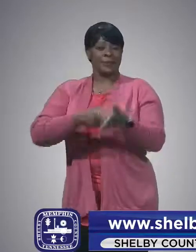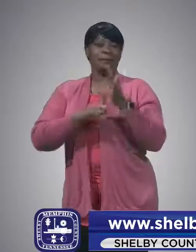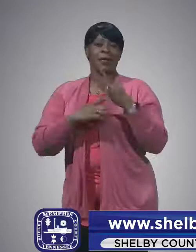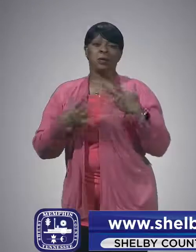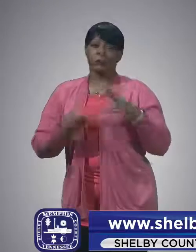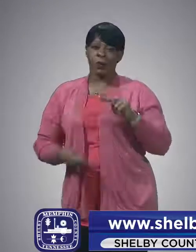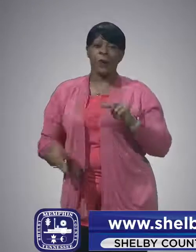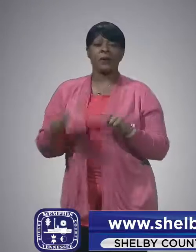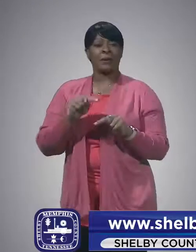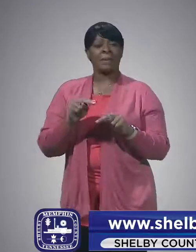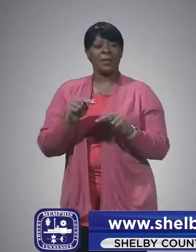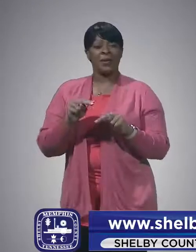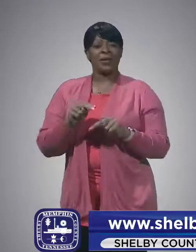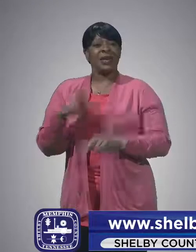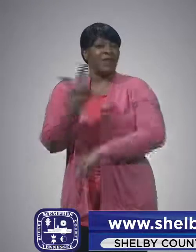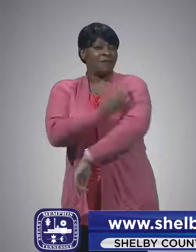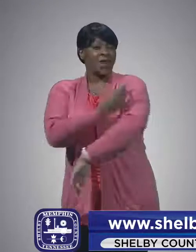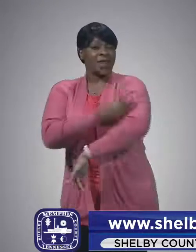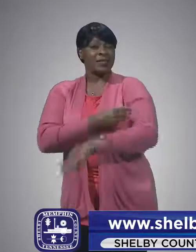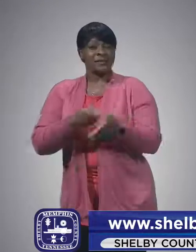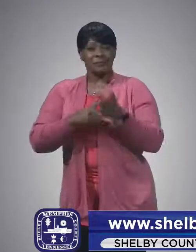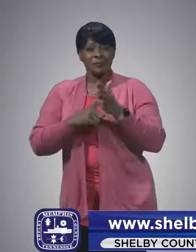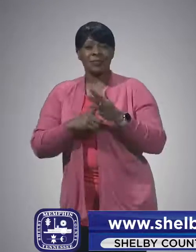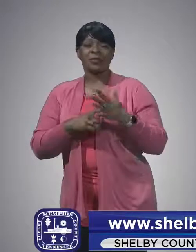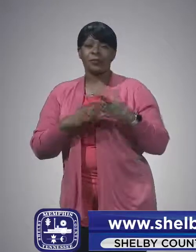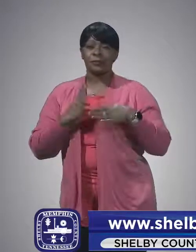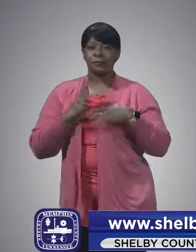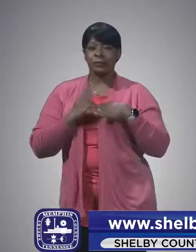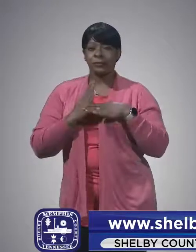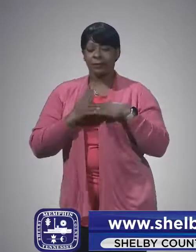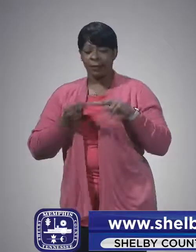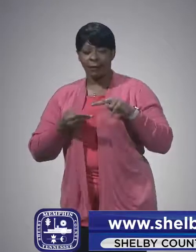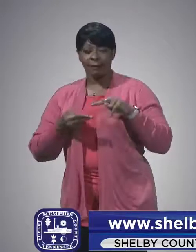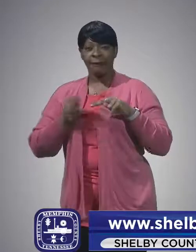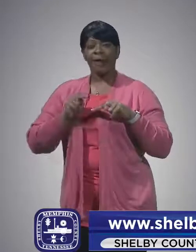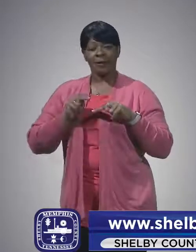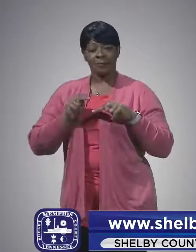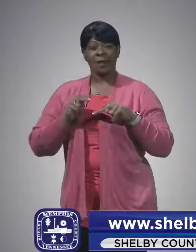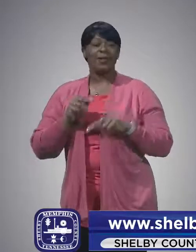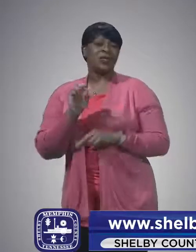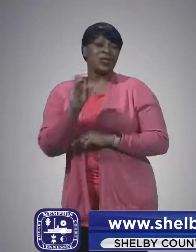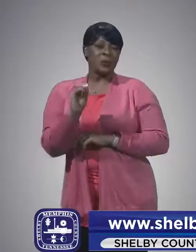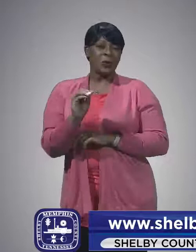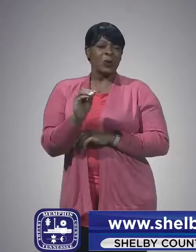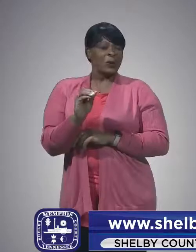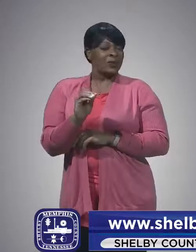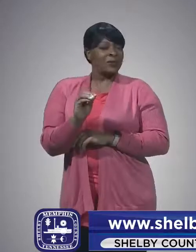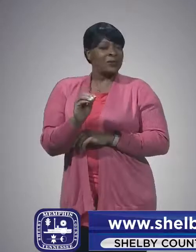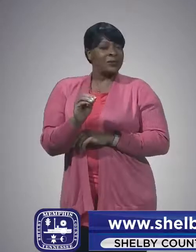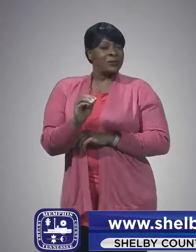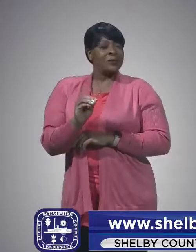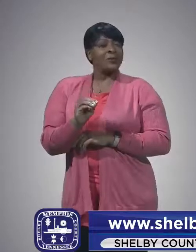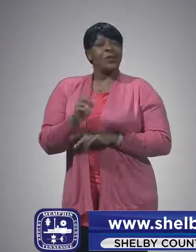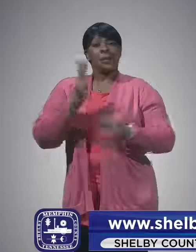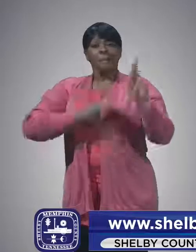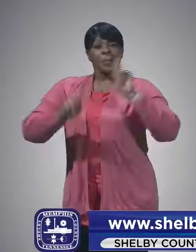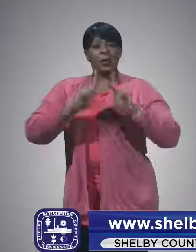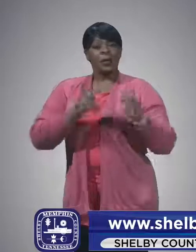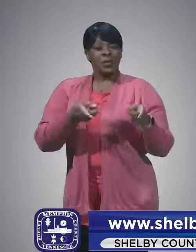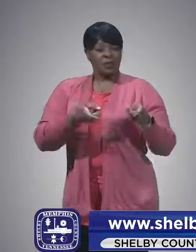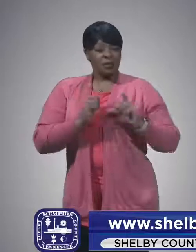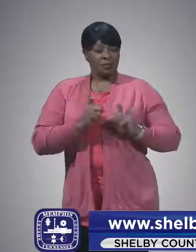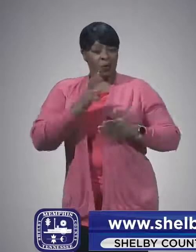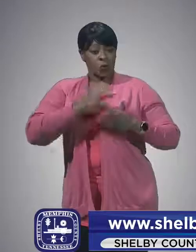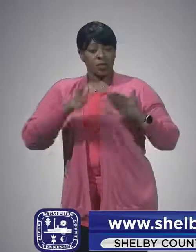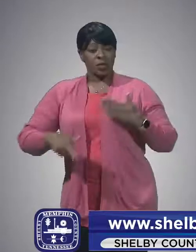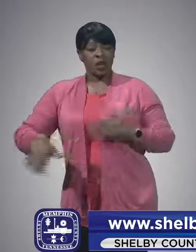gone up, vaccination demand has modestly gone up, and so the folks who give us the